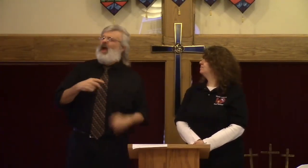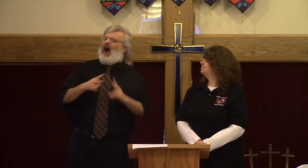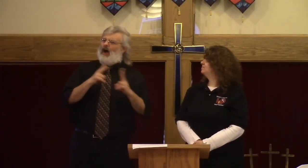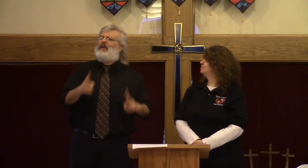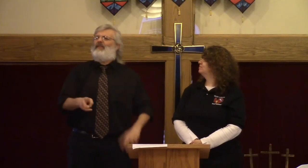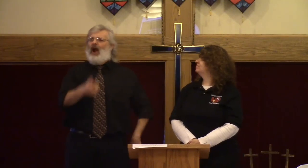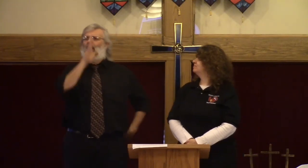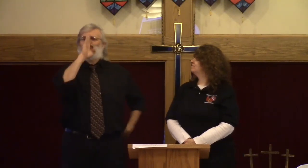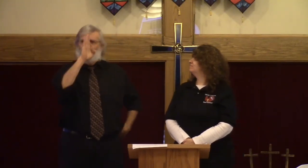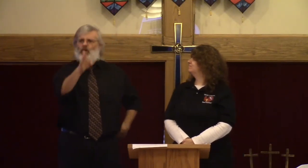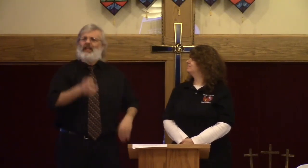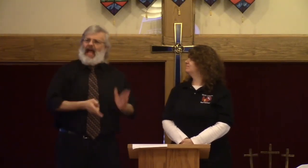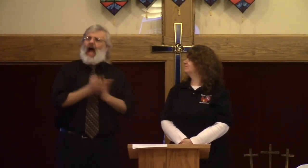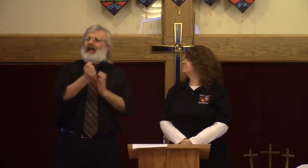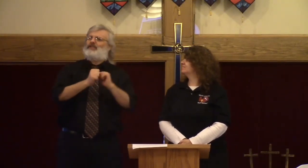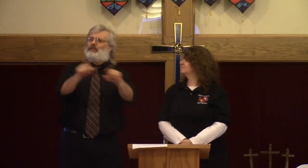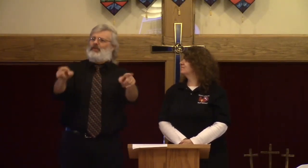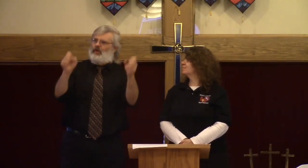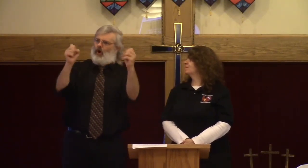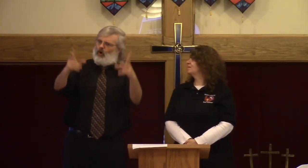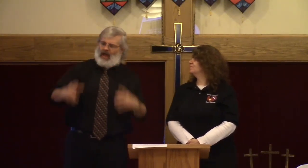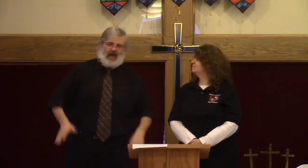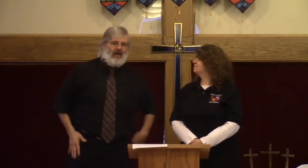I'll be very brutally honest with you. Okay.